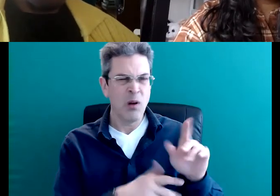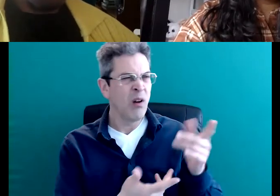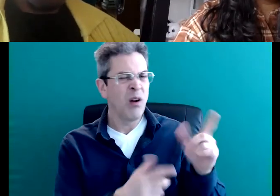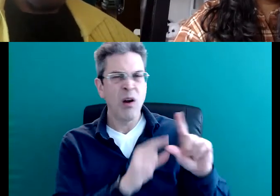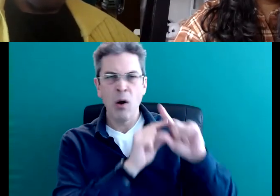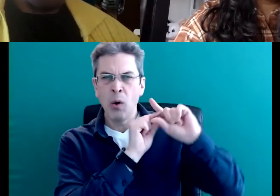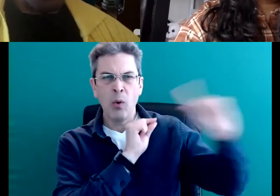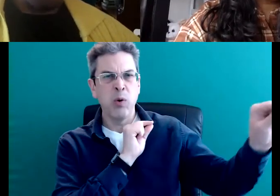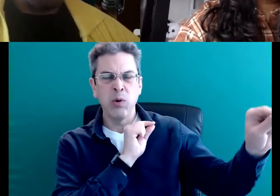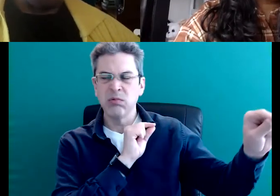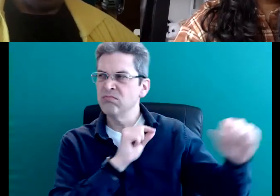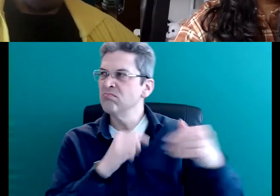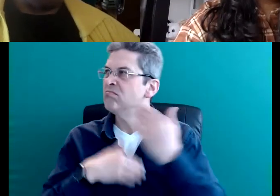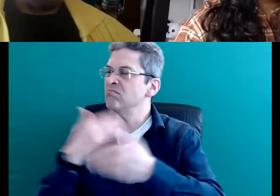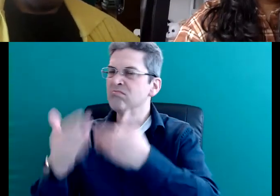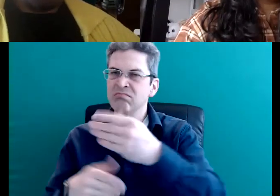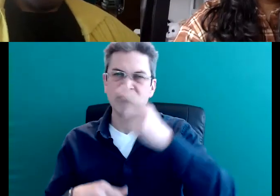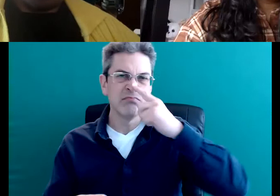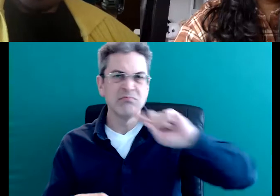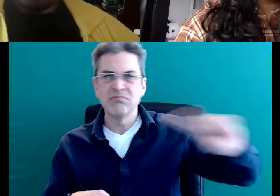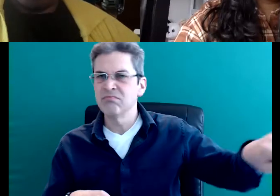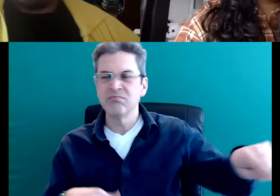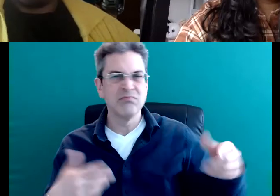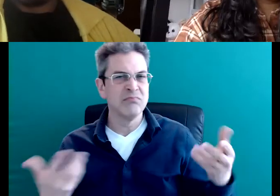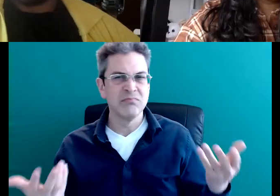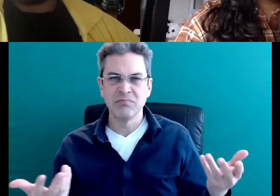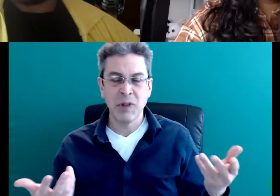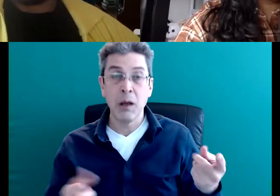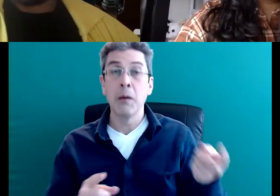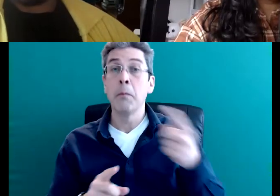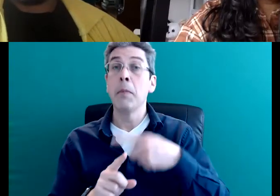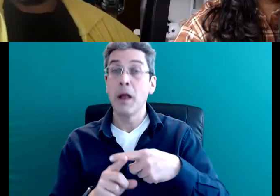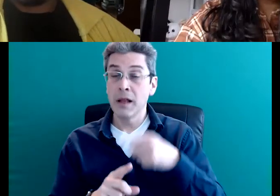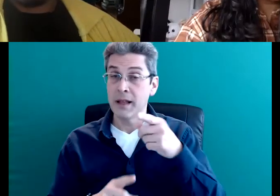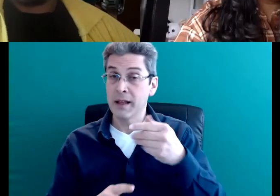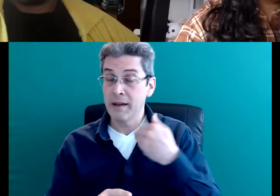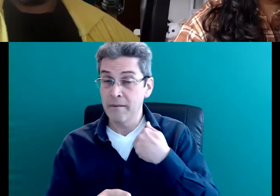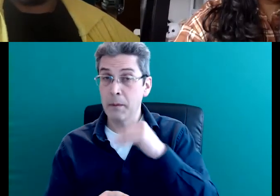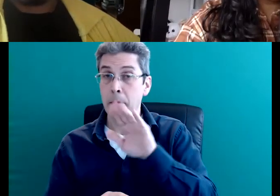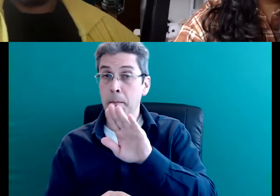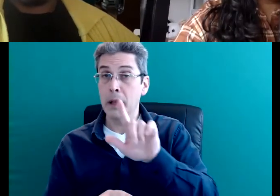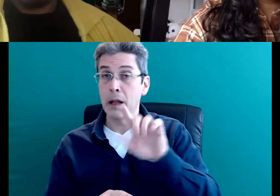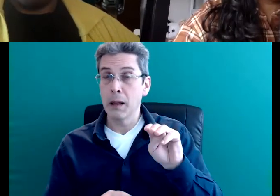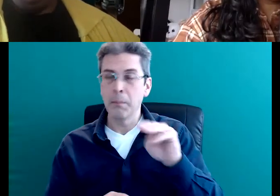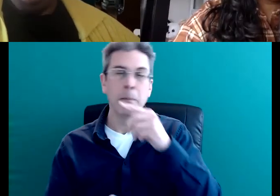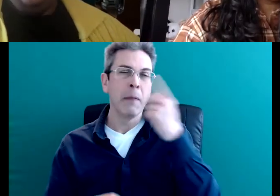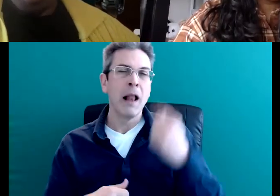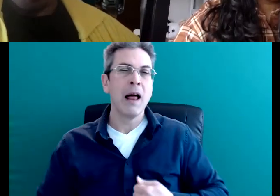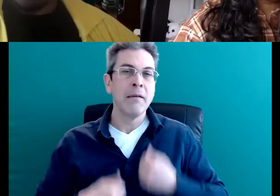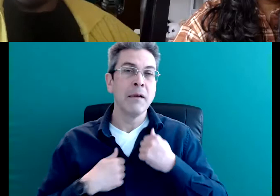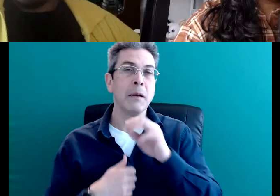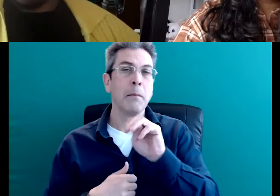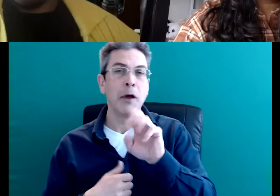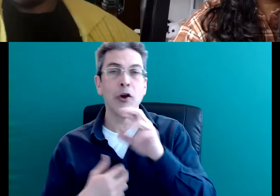And on top of it, you have Black Lives Matter and you have the movement for Black